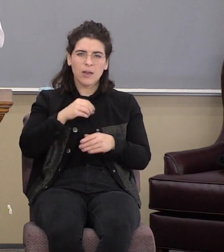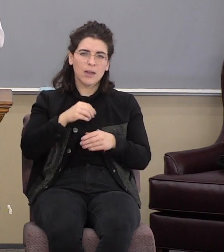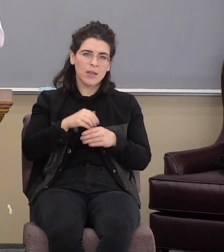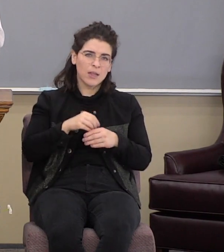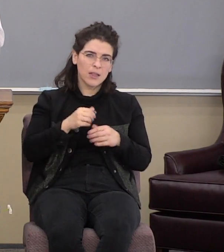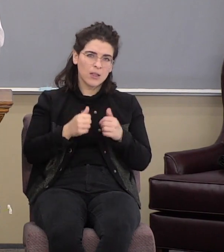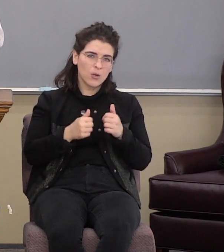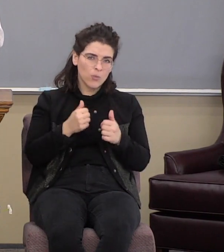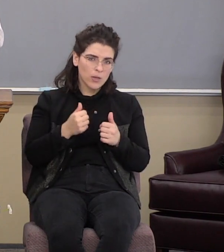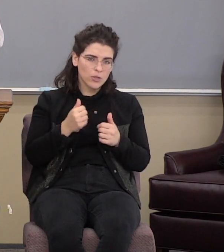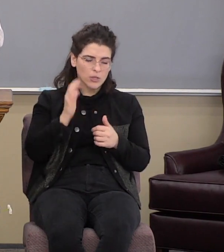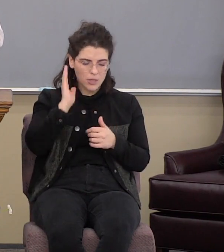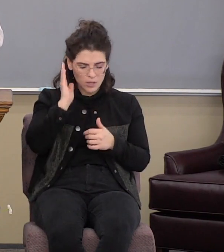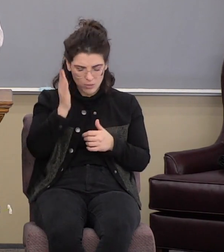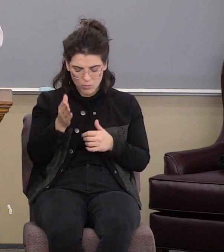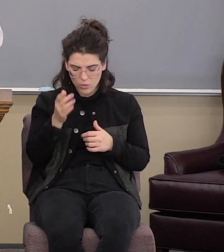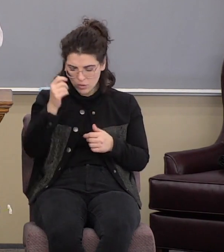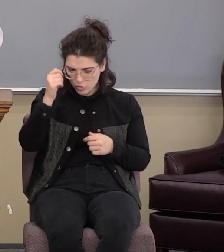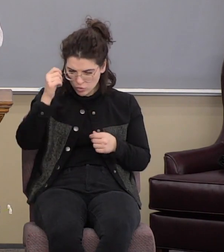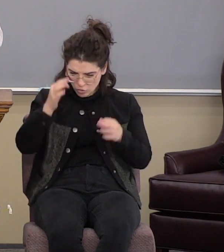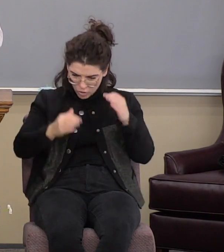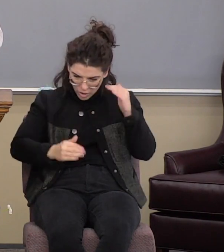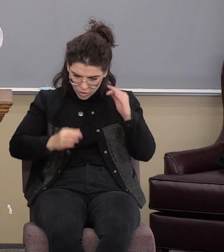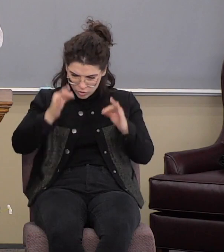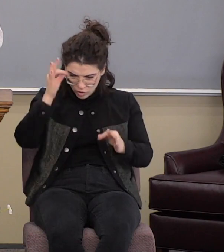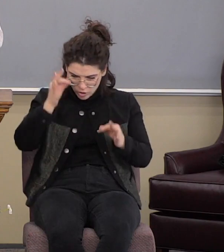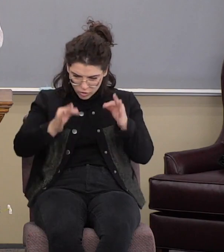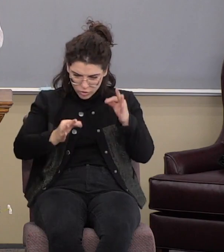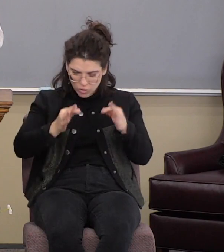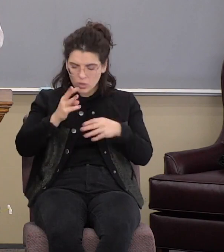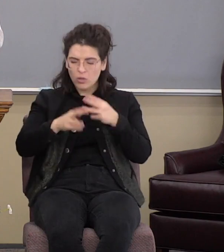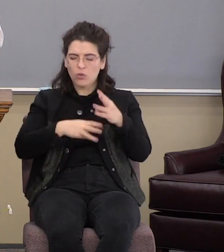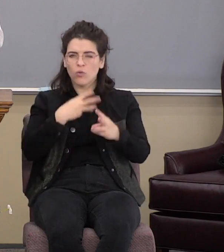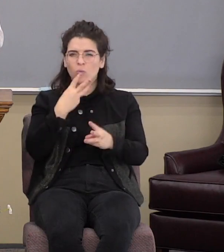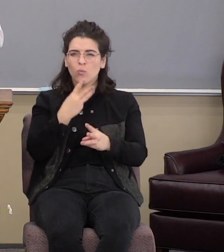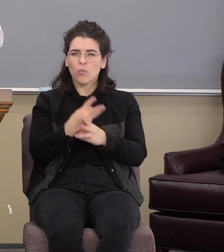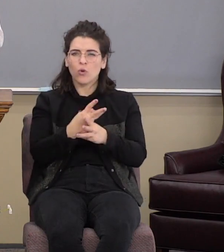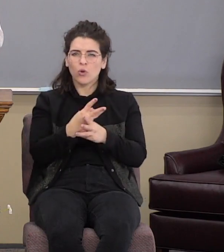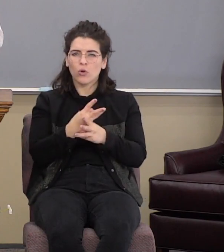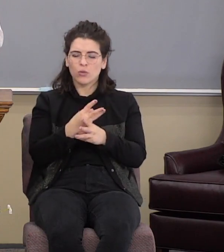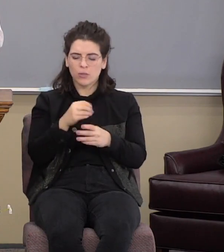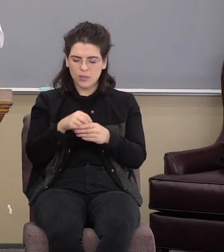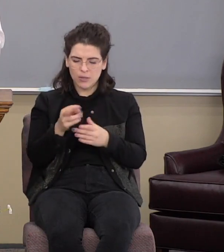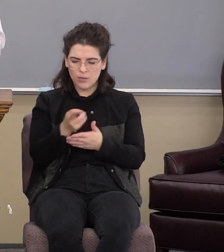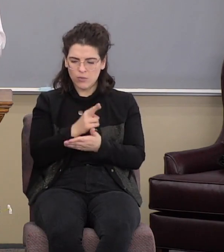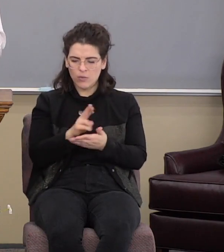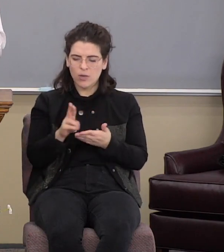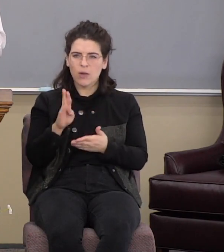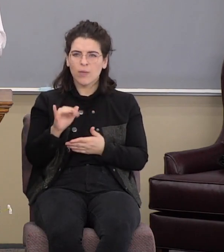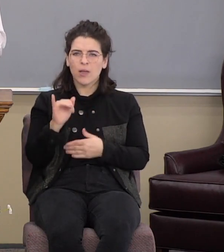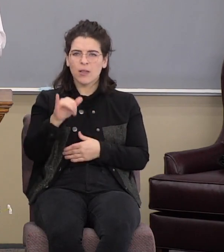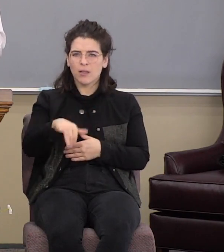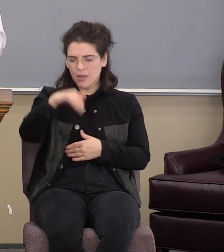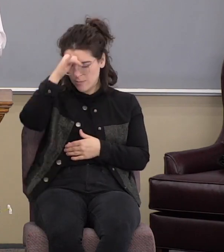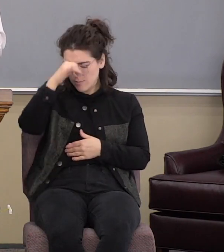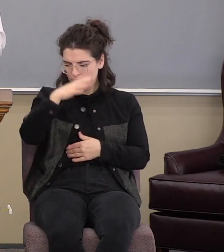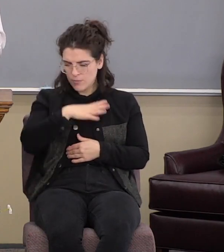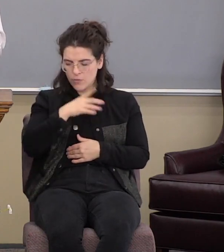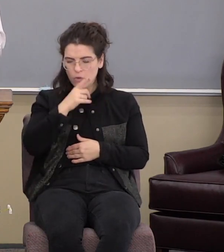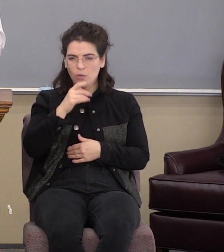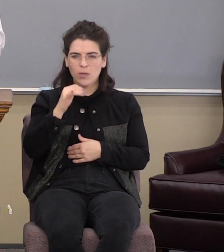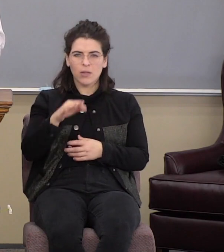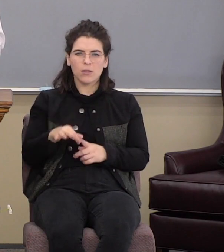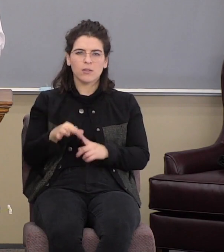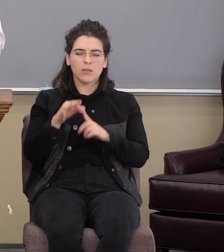which he will judge the world in righteousness by that man whom he hath